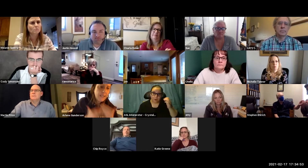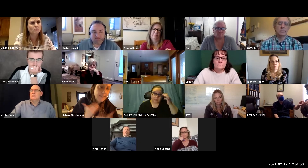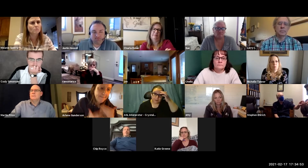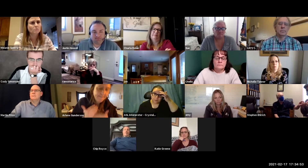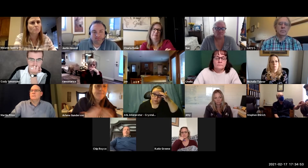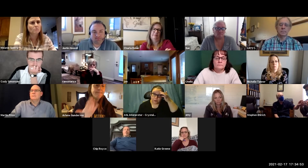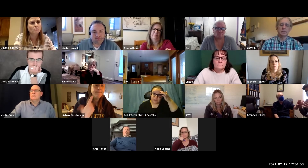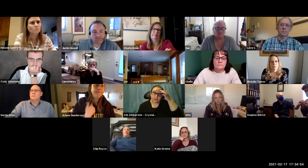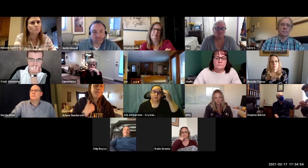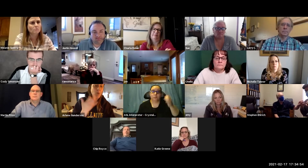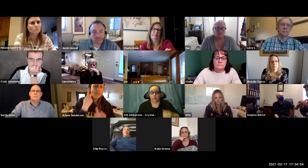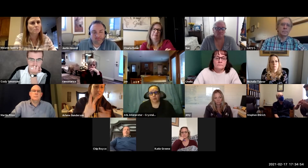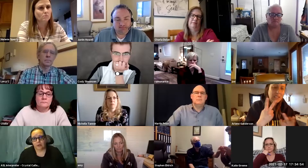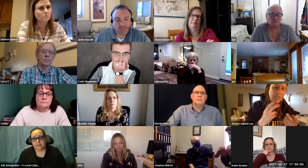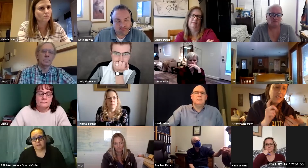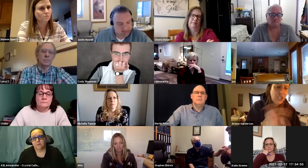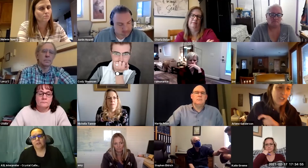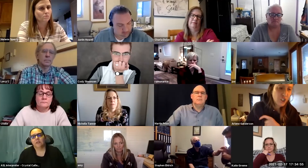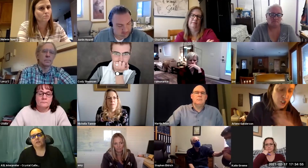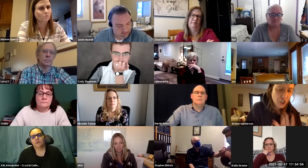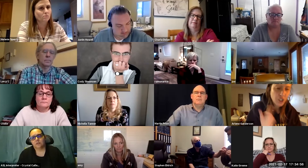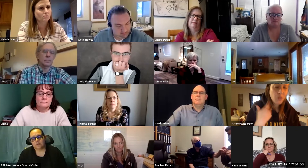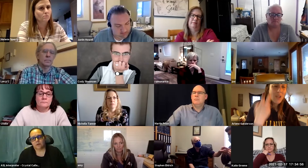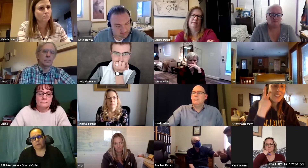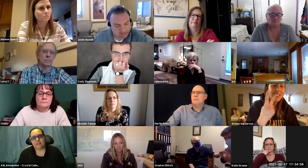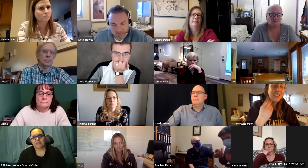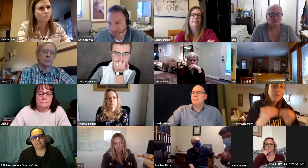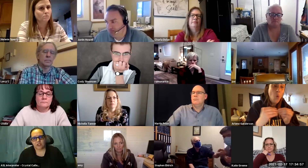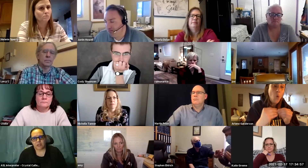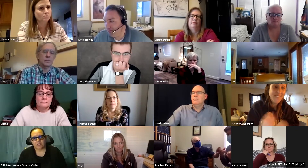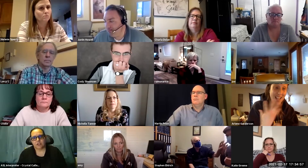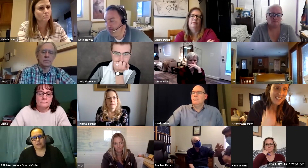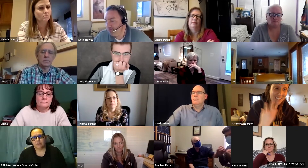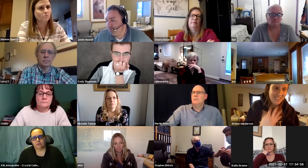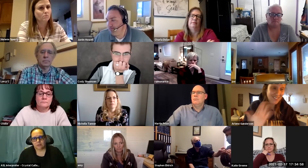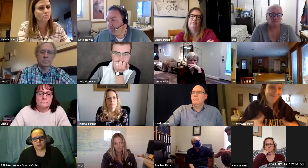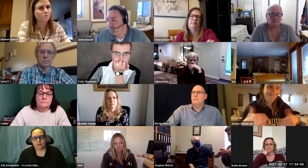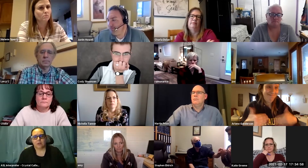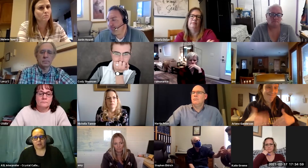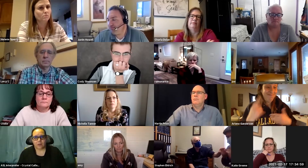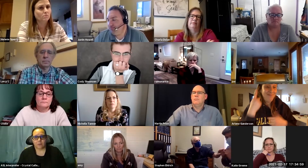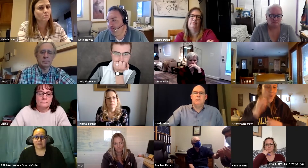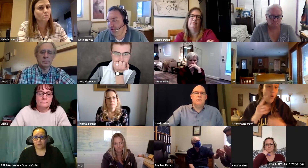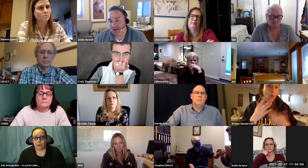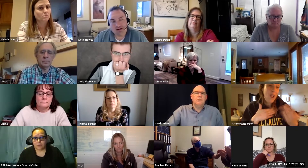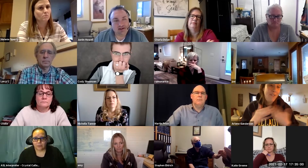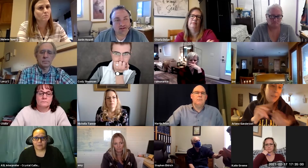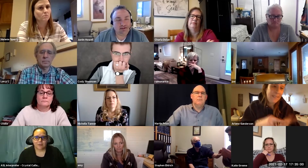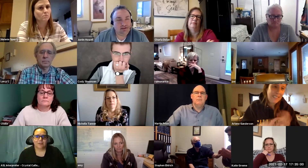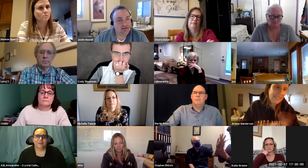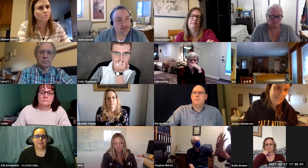but I want to make things more productive, more progressive. So I want to see some change. I want to see